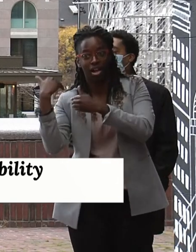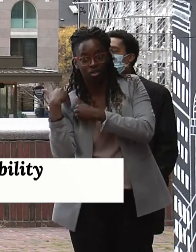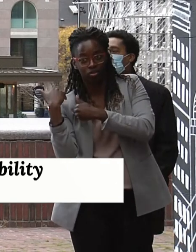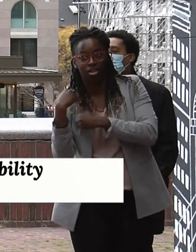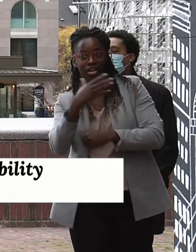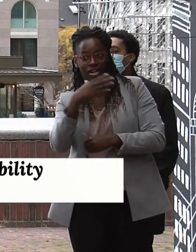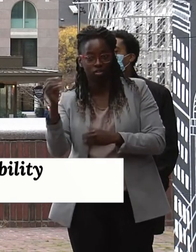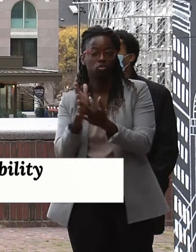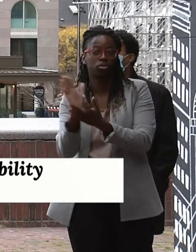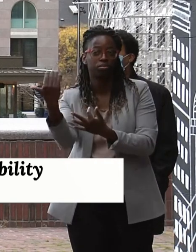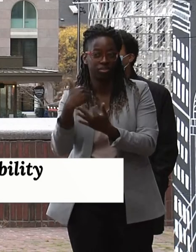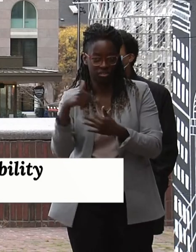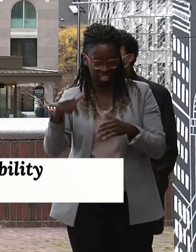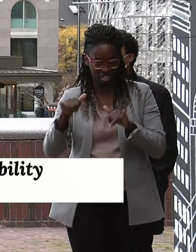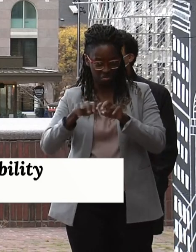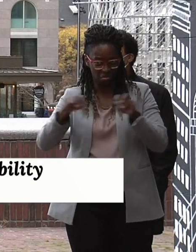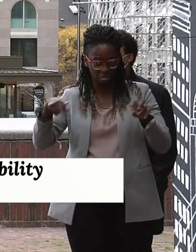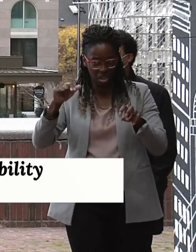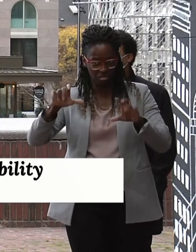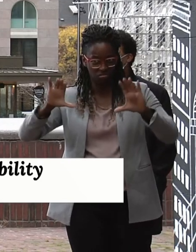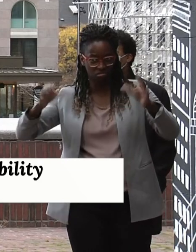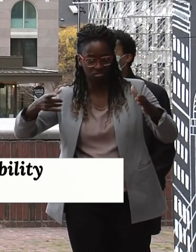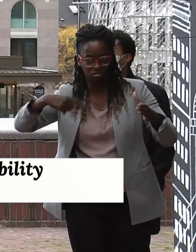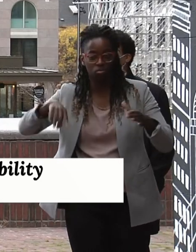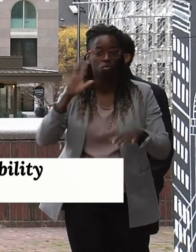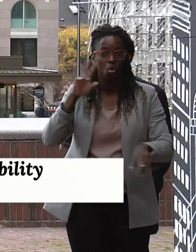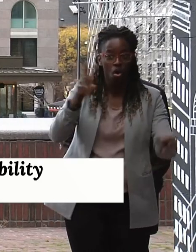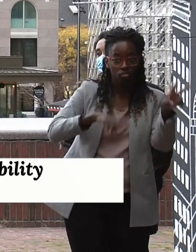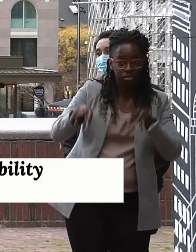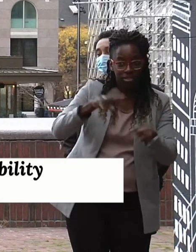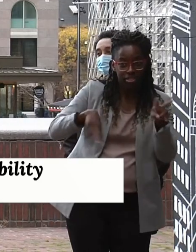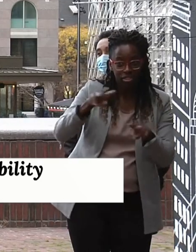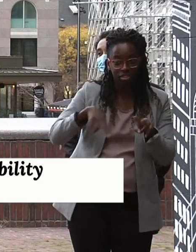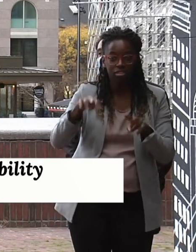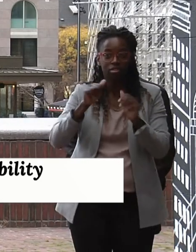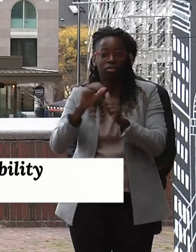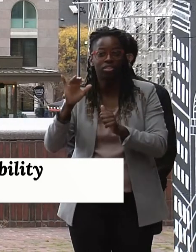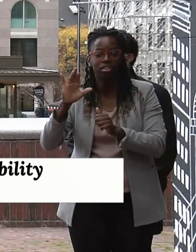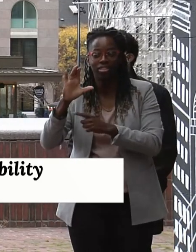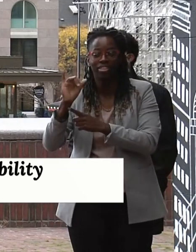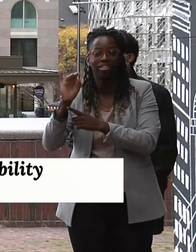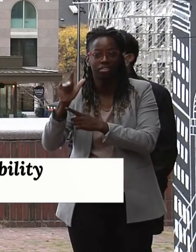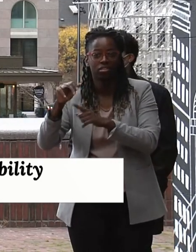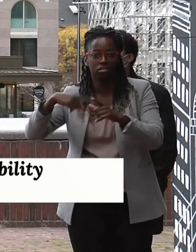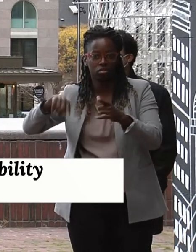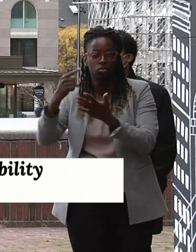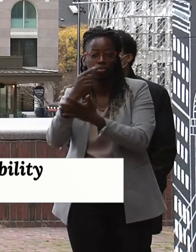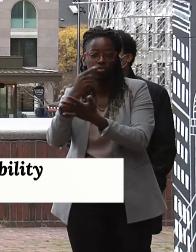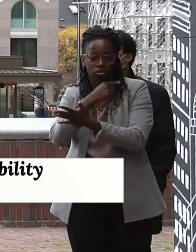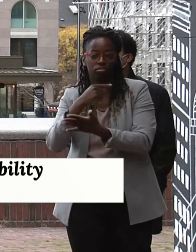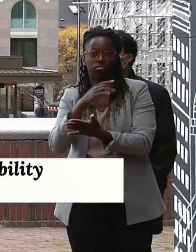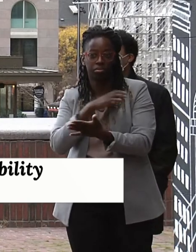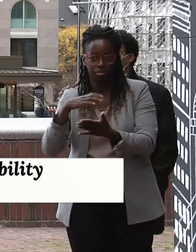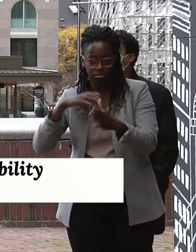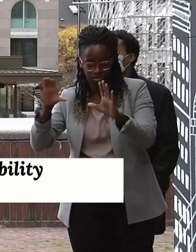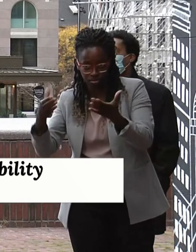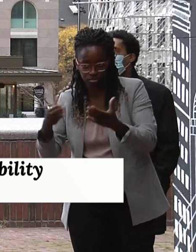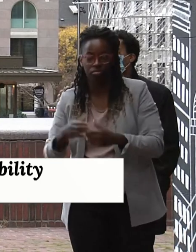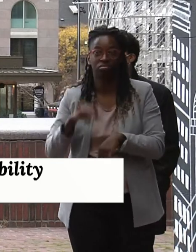administrative supports to the Civilian Review Board and the Internal Affairs Oversight Panel. The OPAT Commission will have full subpoena power to investigate